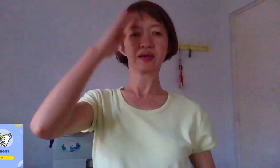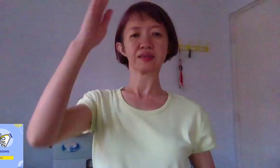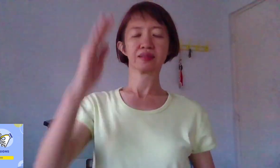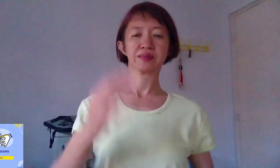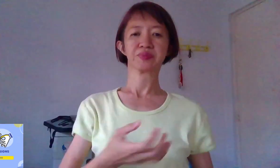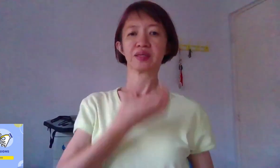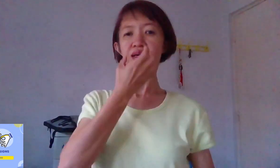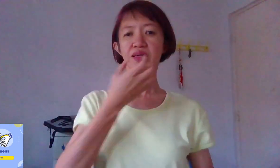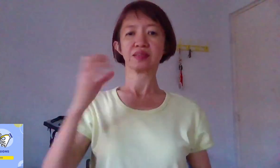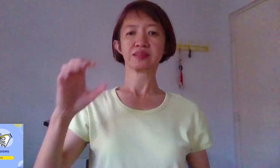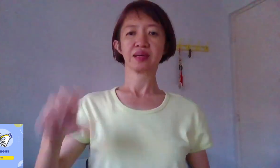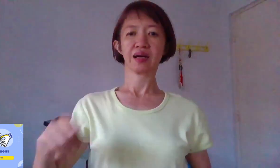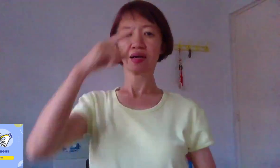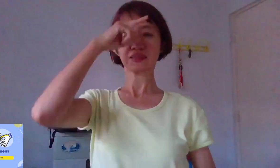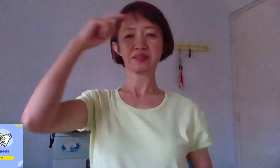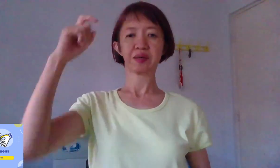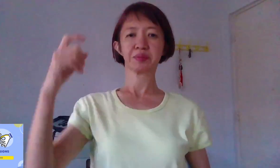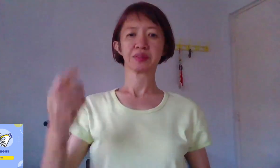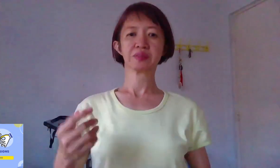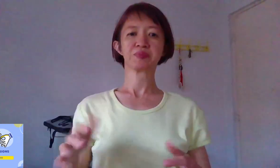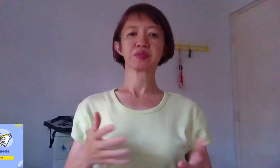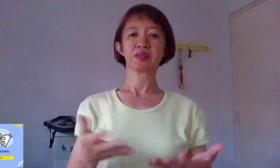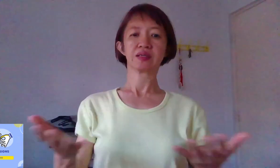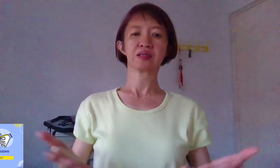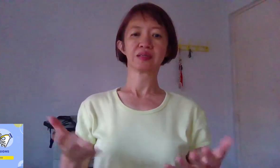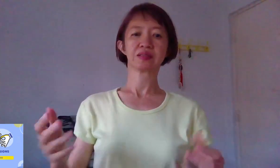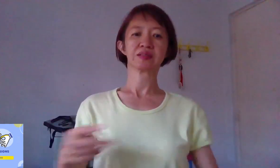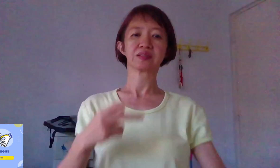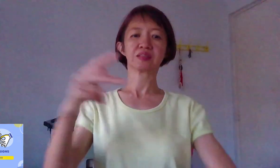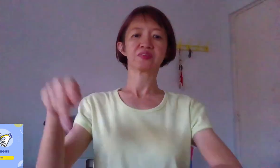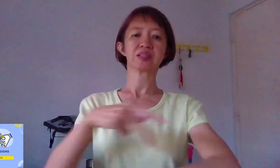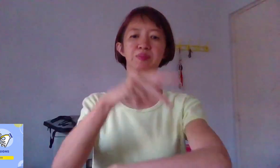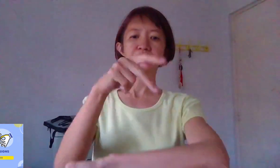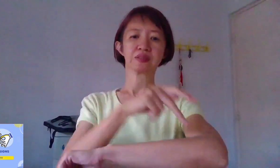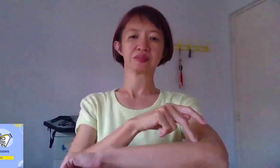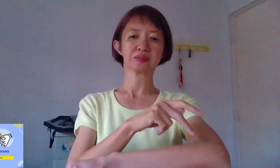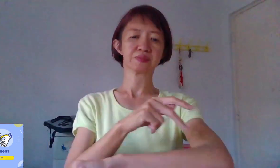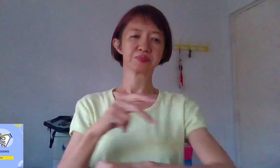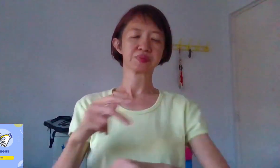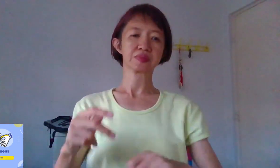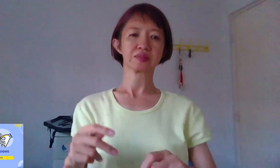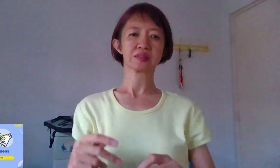Hi, it's a hot summer here in the Philippines.